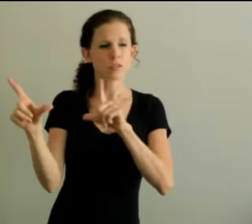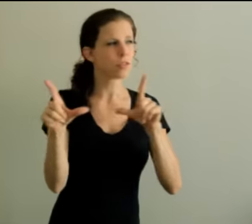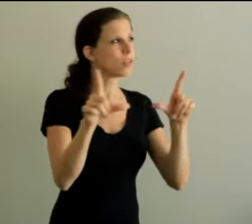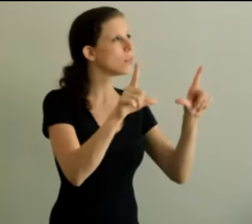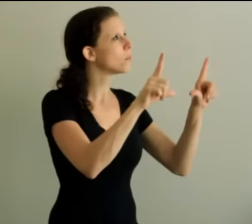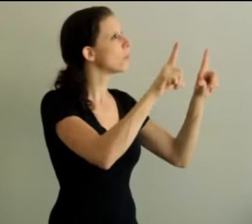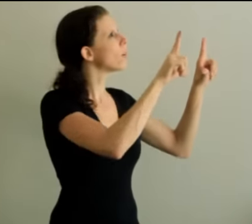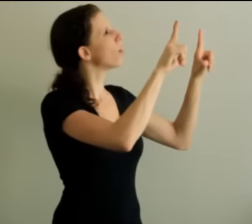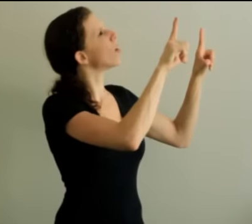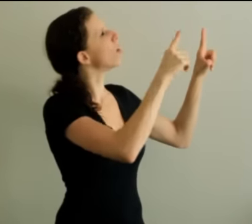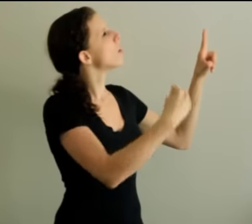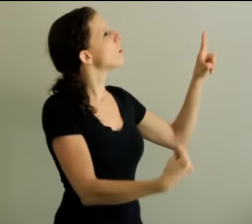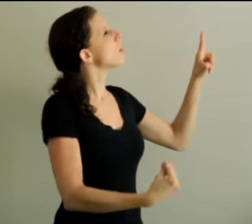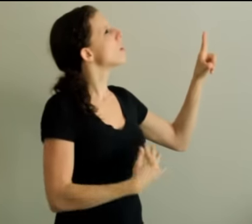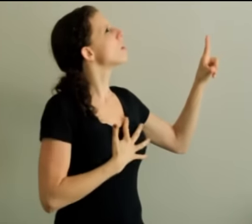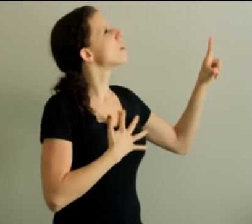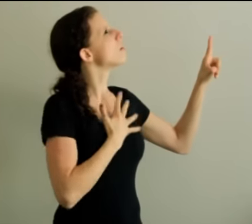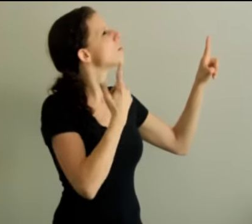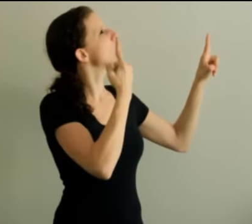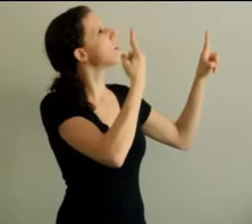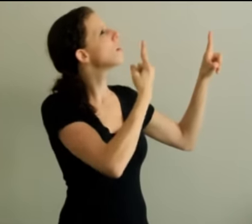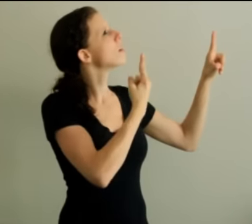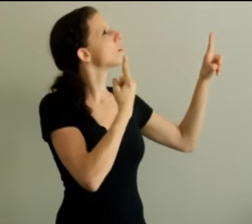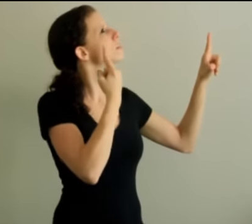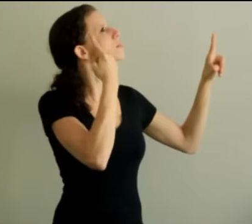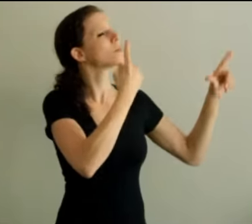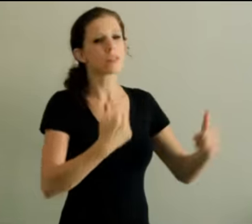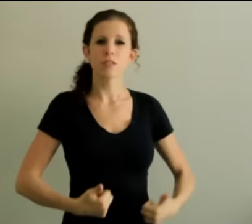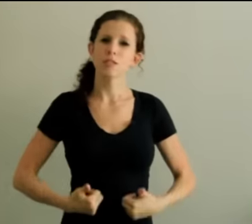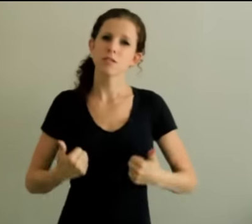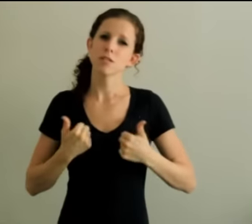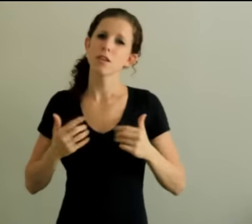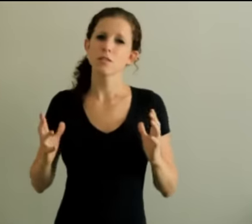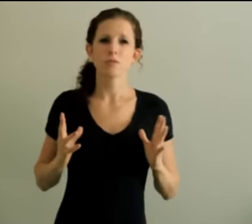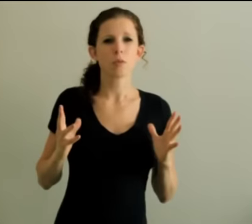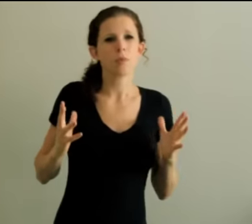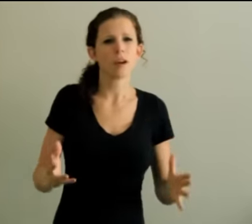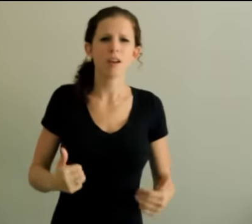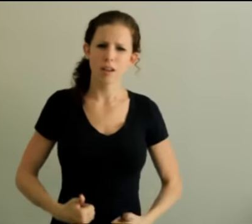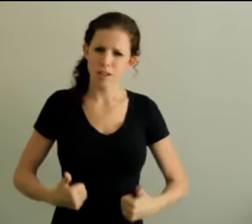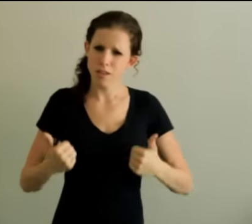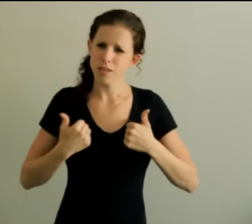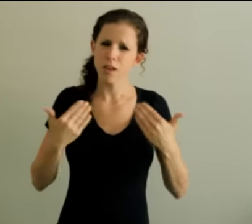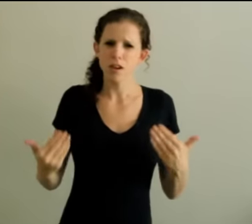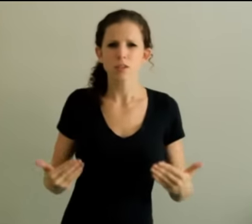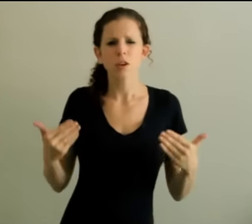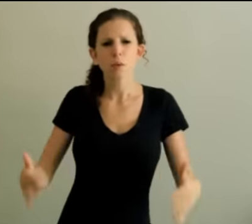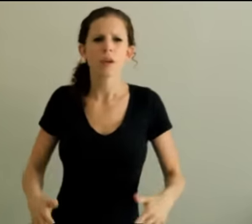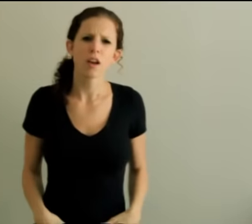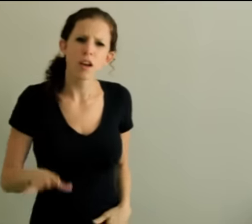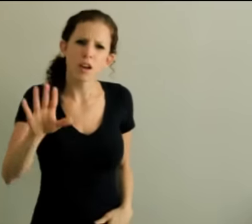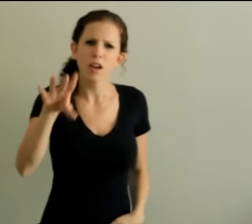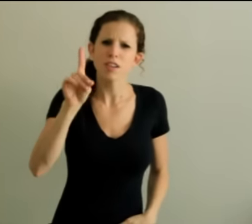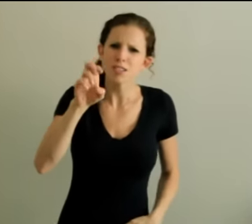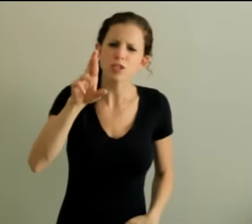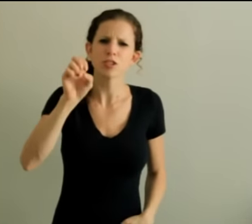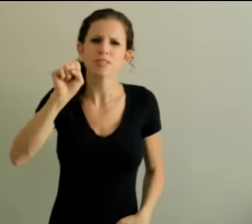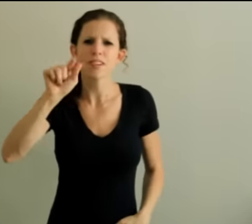picture on my wall And you grab my eyes See that it's not so bad It's not so bad Didn't stand